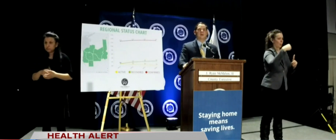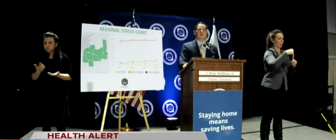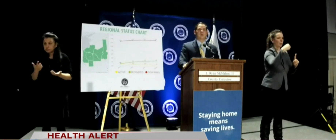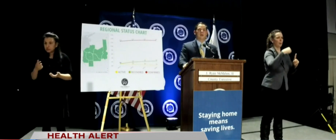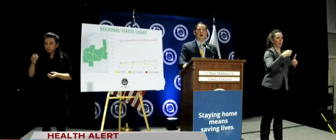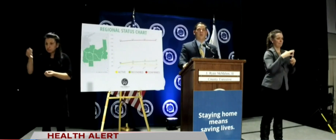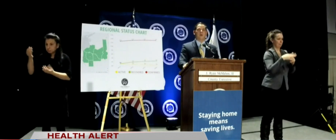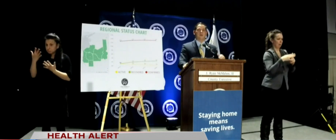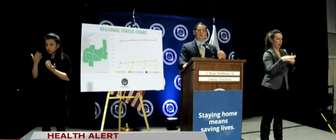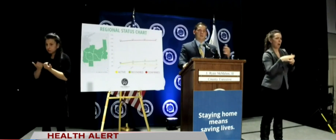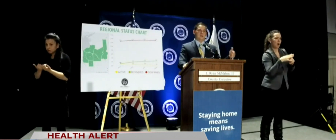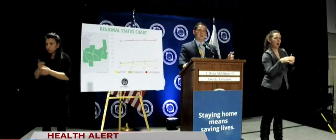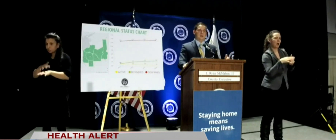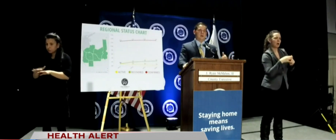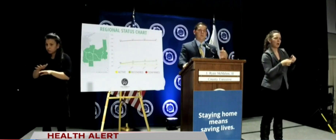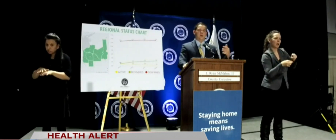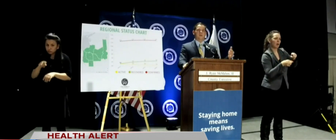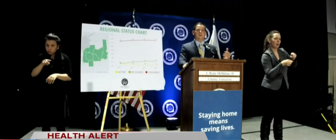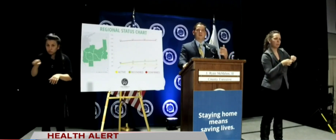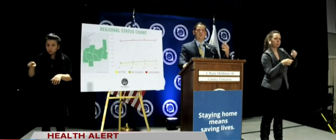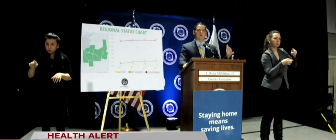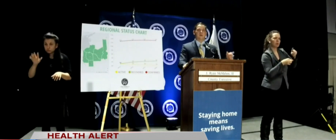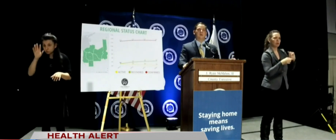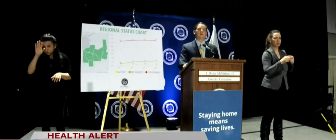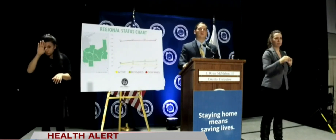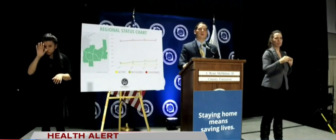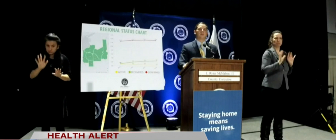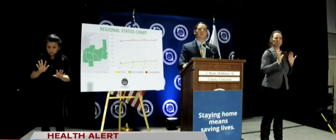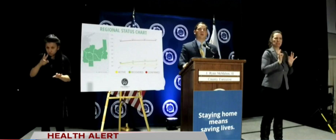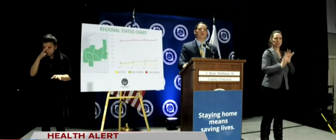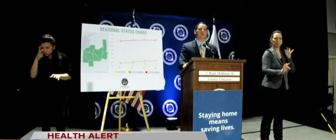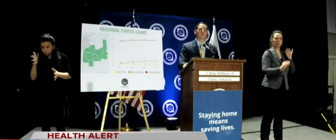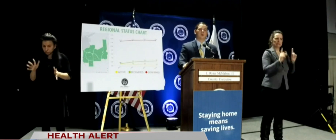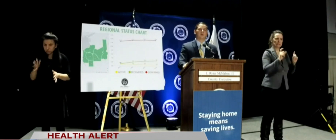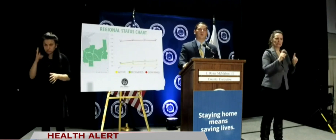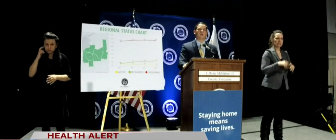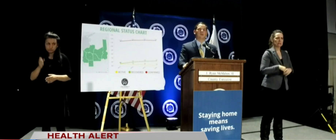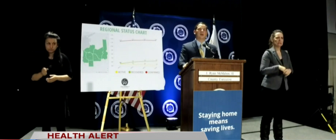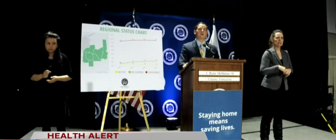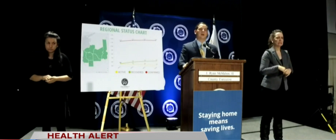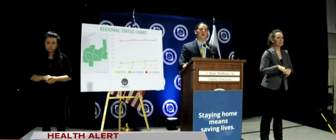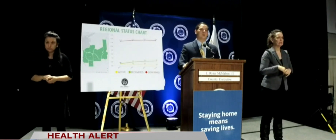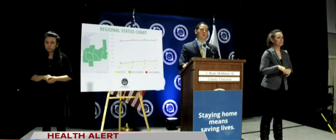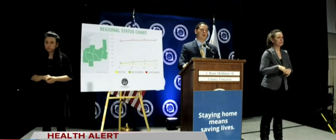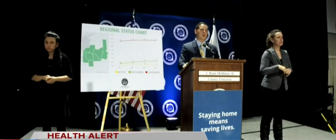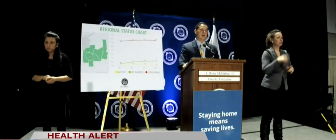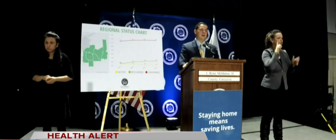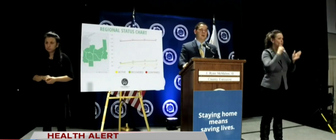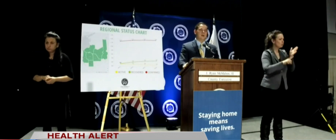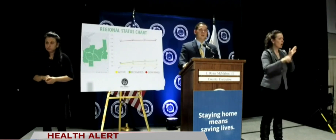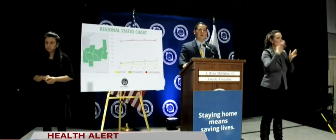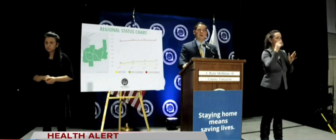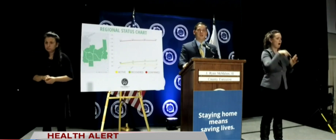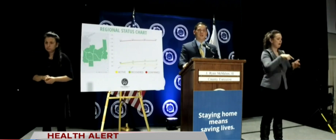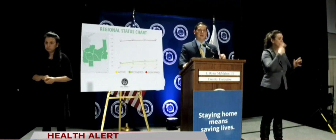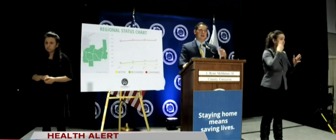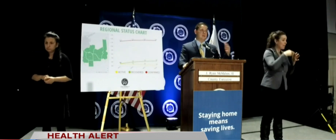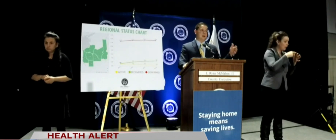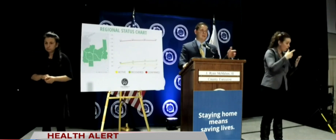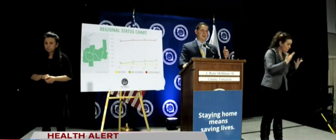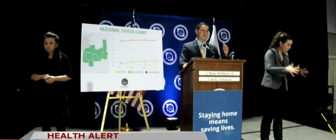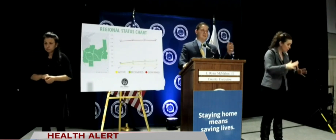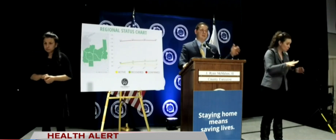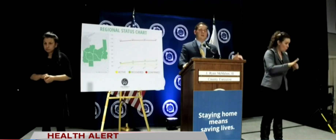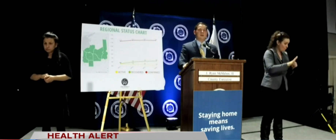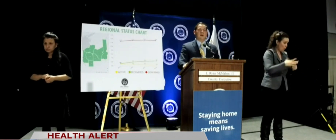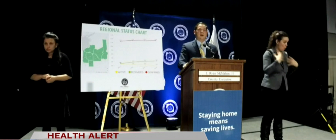and really help us bring us into the big picture is what they're trying to accomplish. I know that they're very interested in